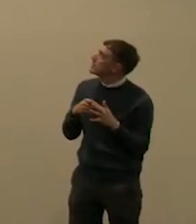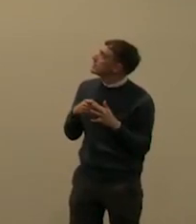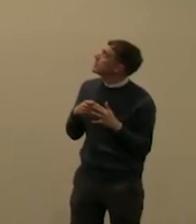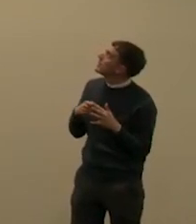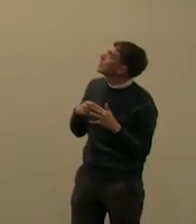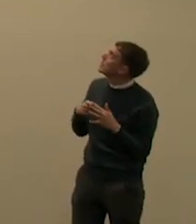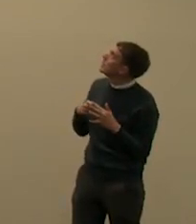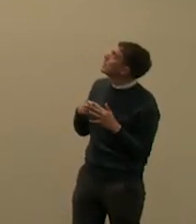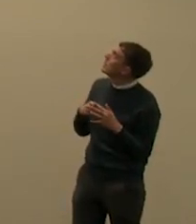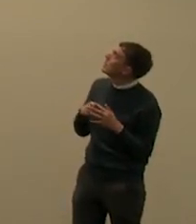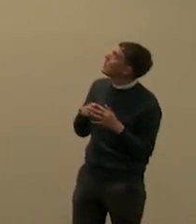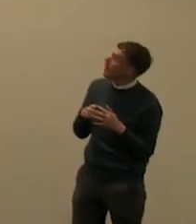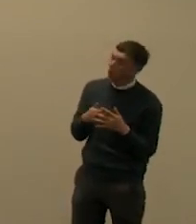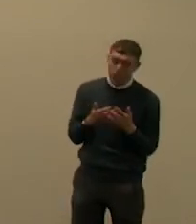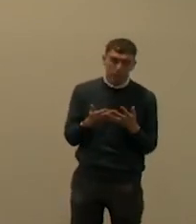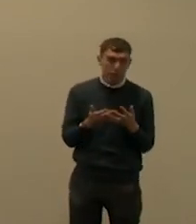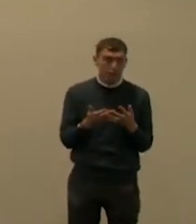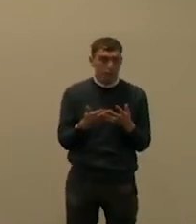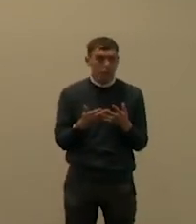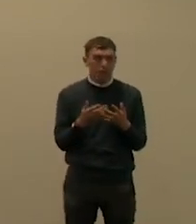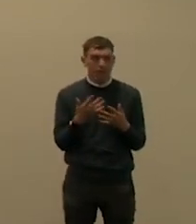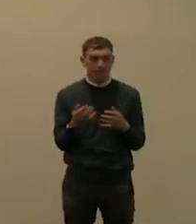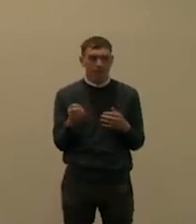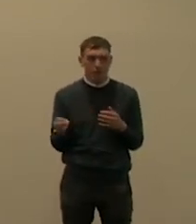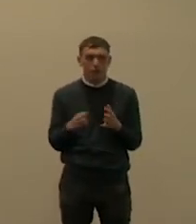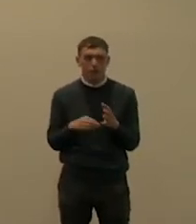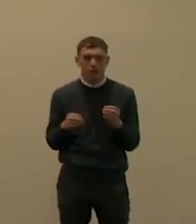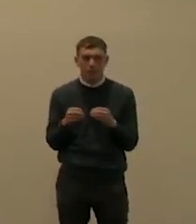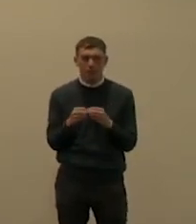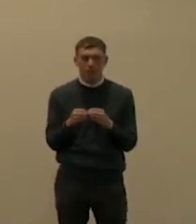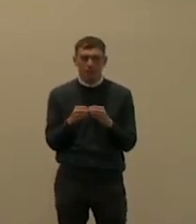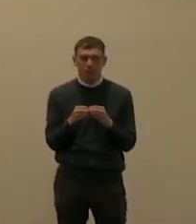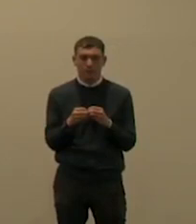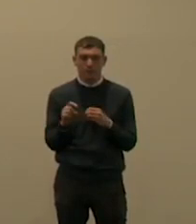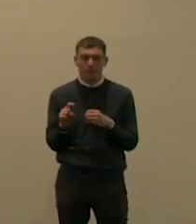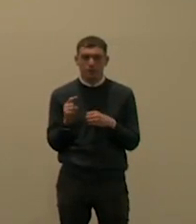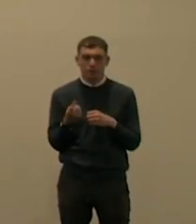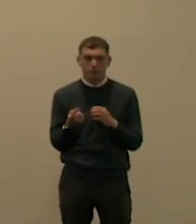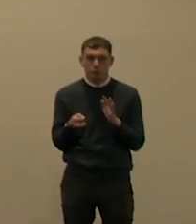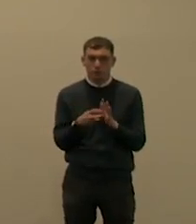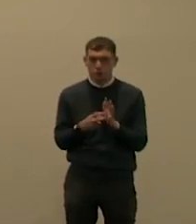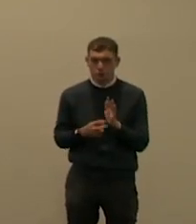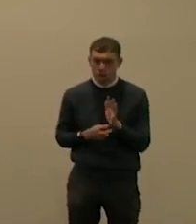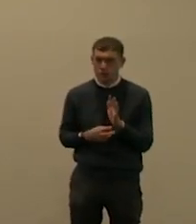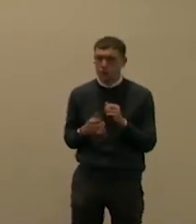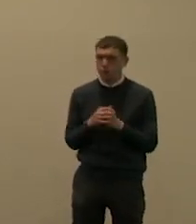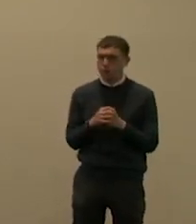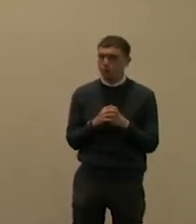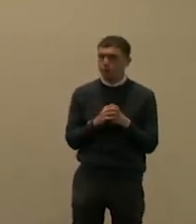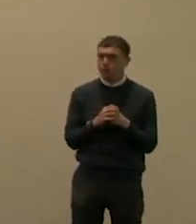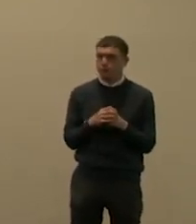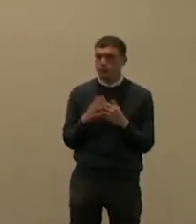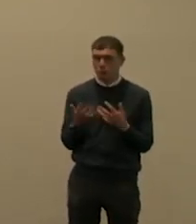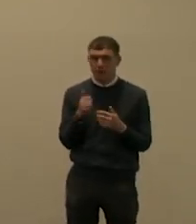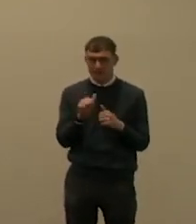megabits for each node. So every time when you install Virtual Wan, you always get two nodes. And